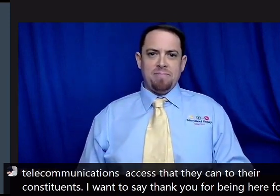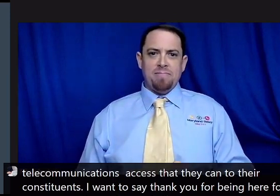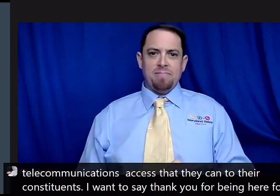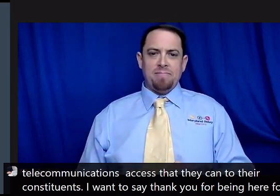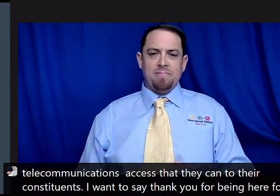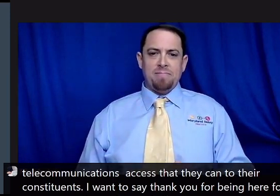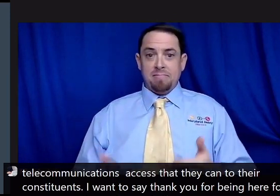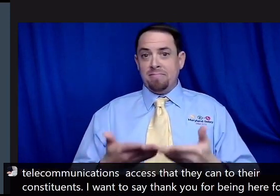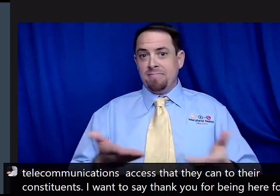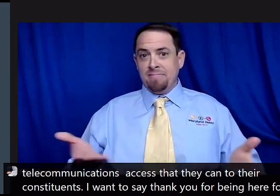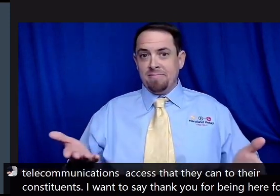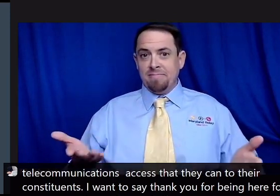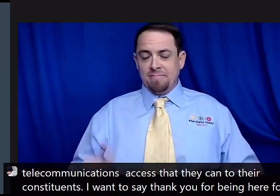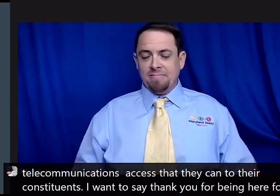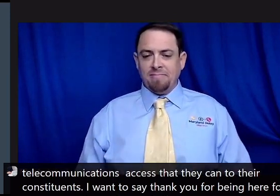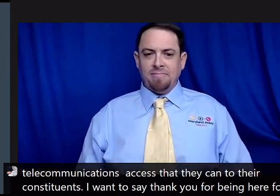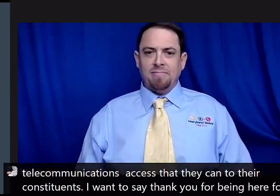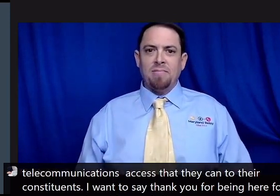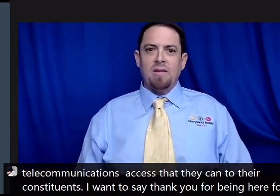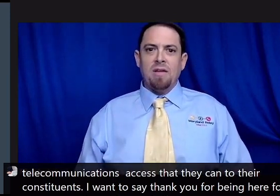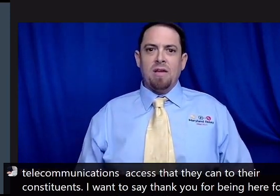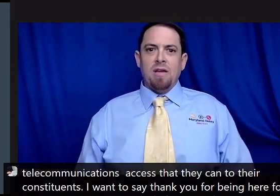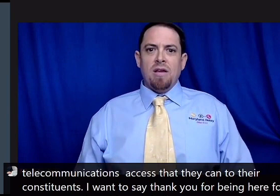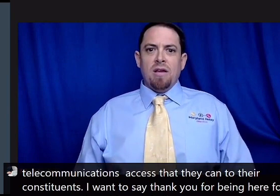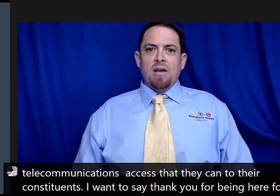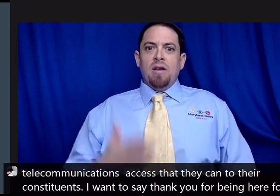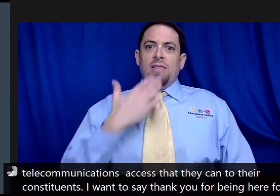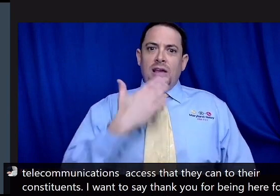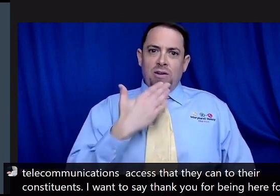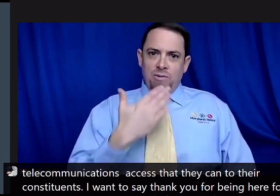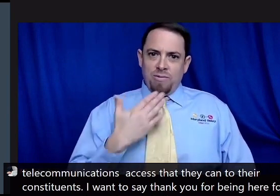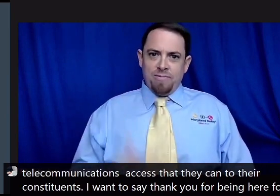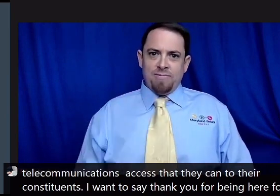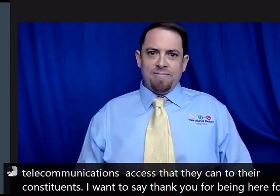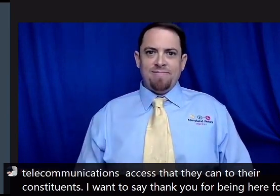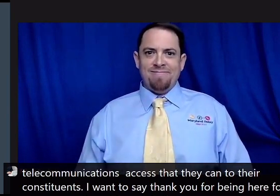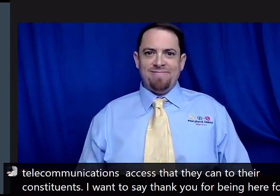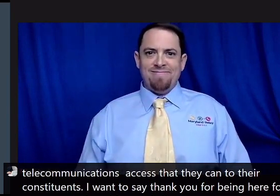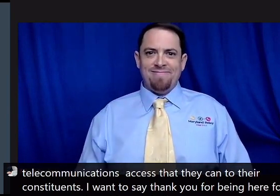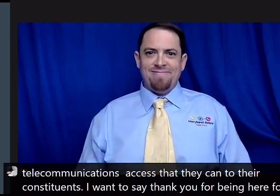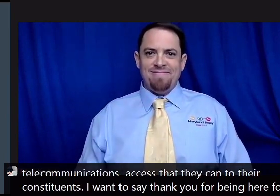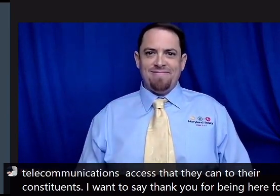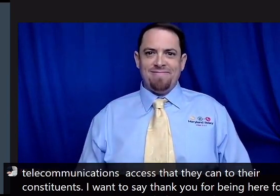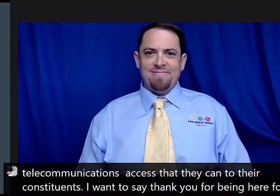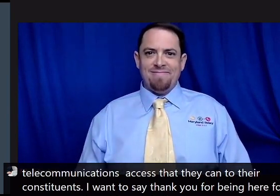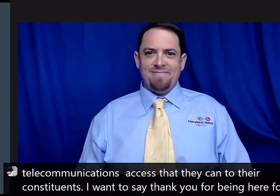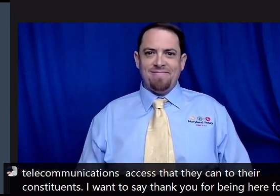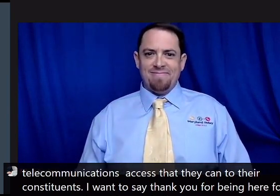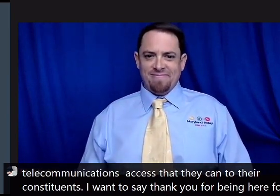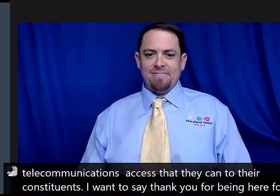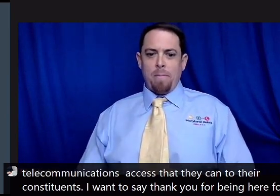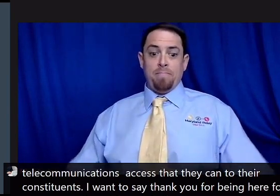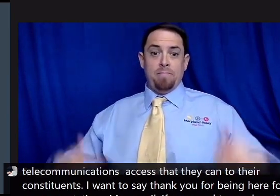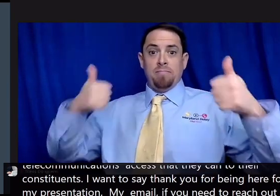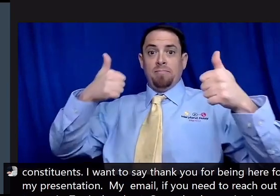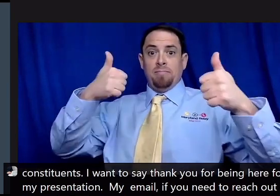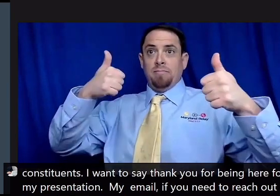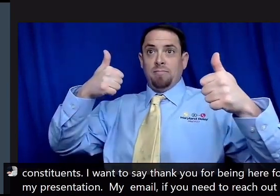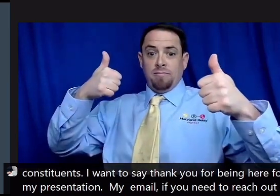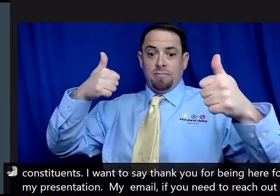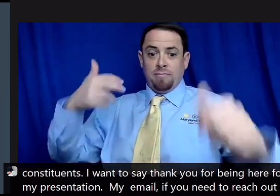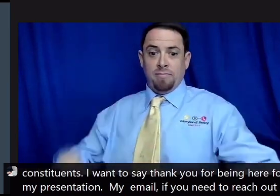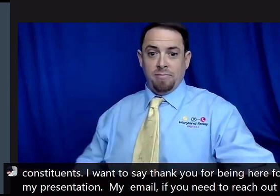travis.dougherty@maryland.gov. Again, thank you so much for your time and attention.